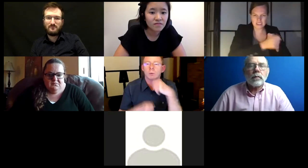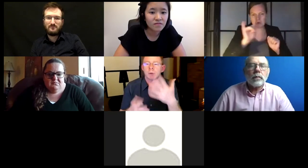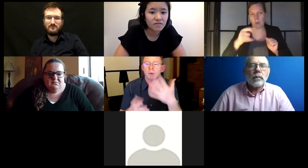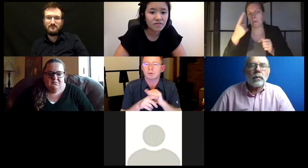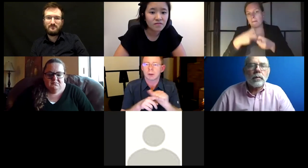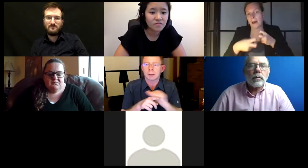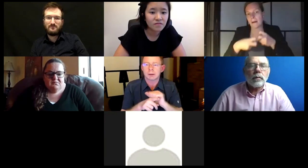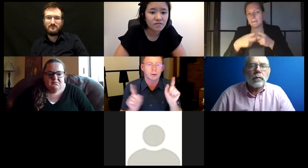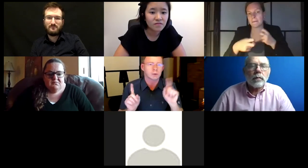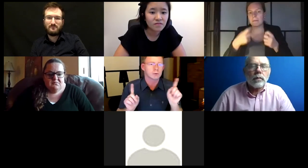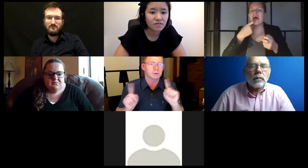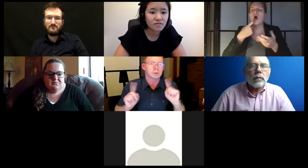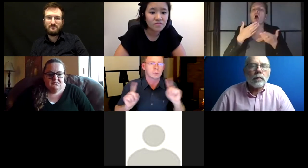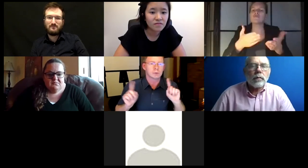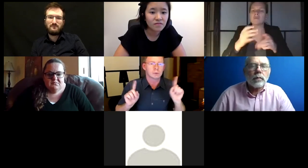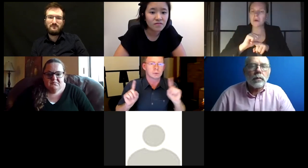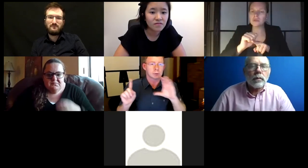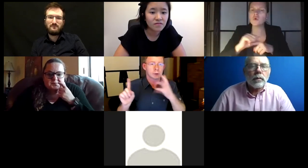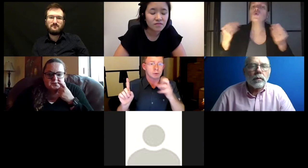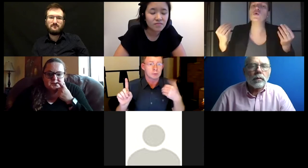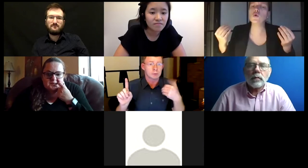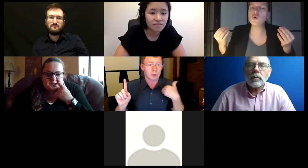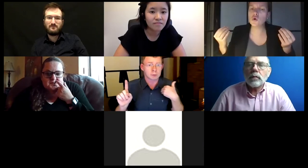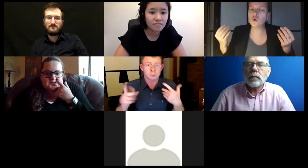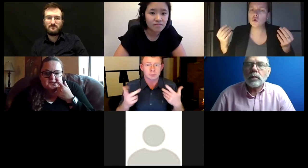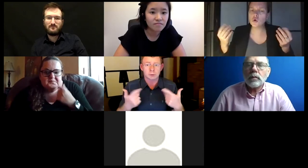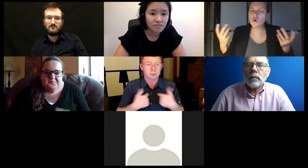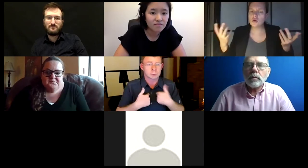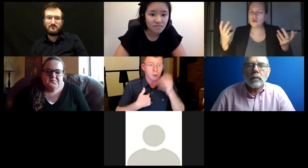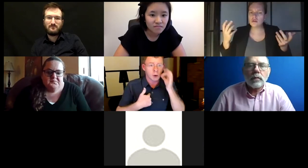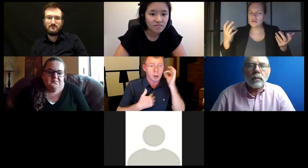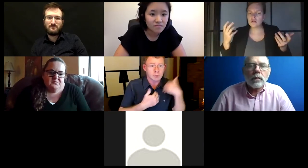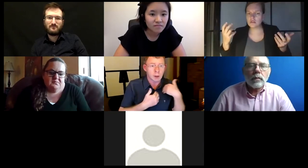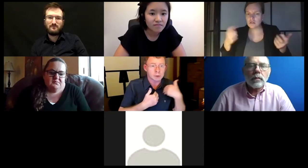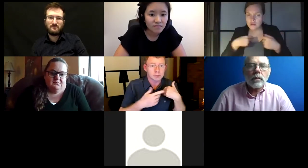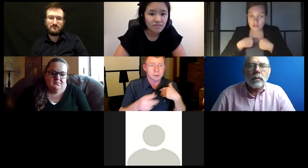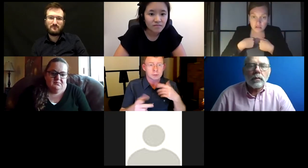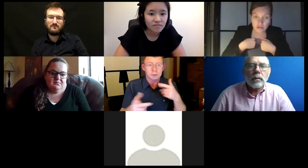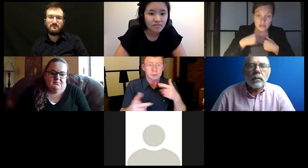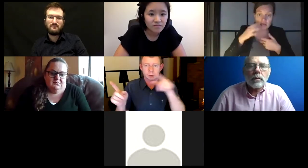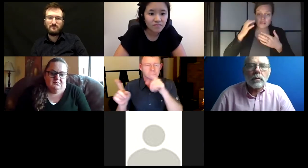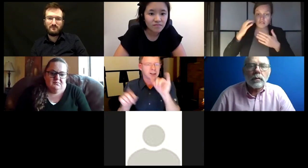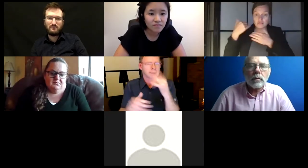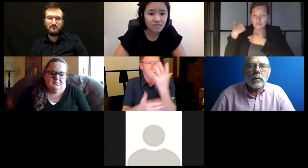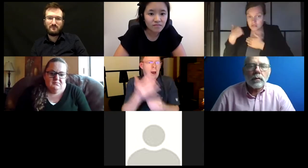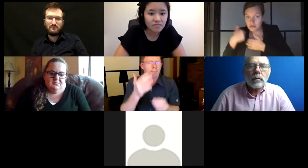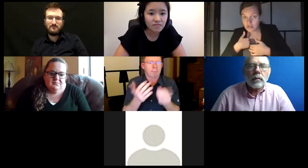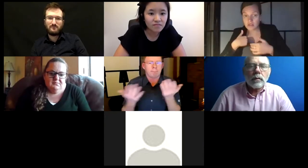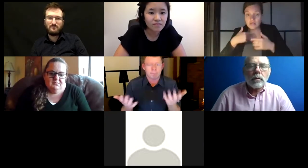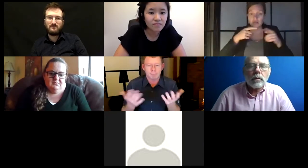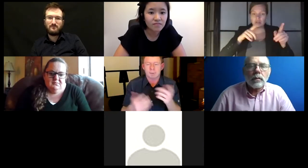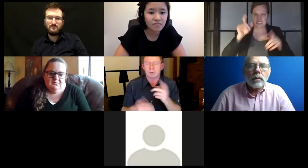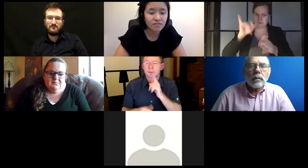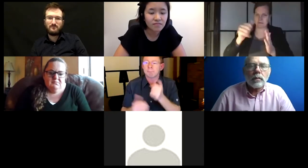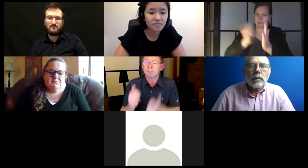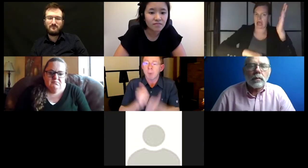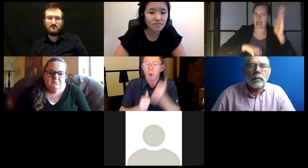So that's problematic. If you're taking it in high school, once you graduate, where are you going to get those renewing your